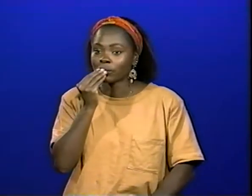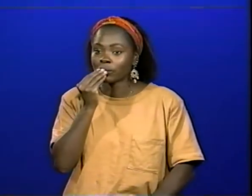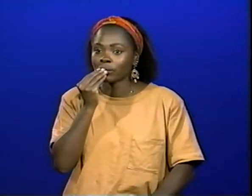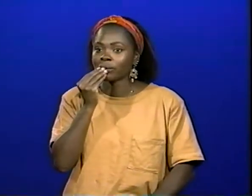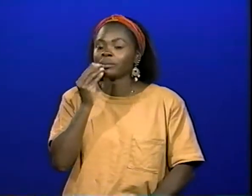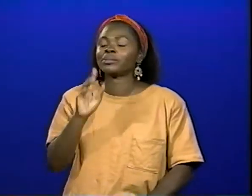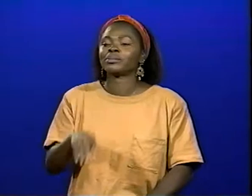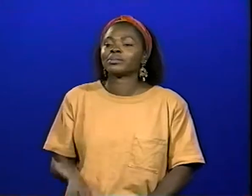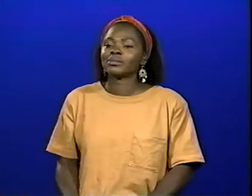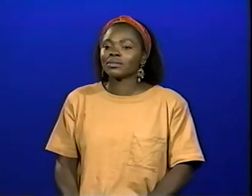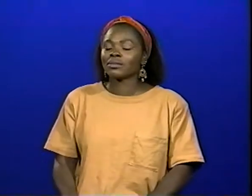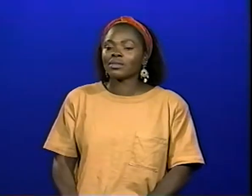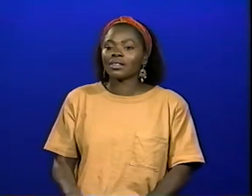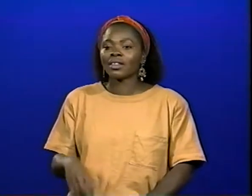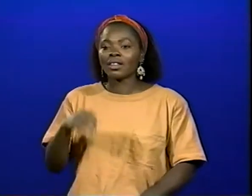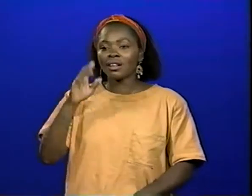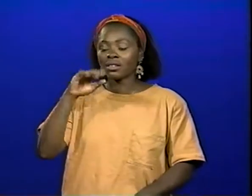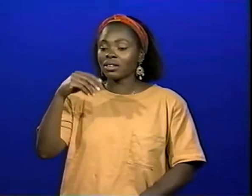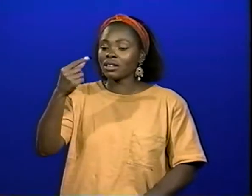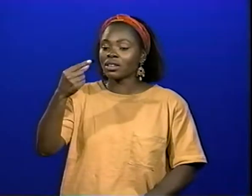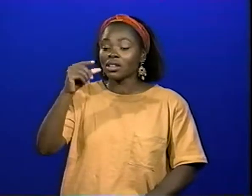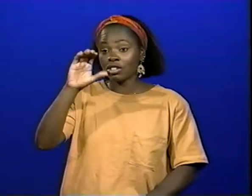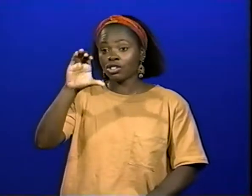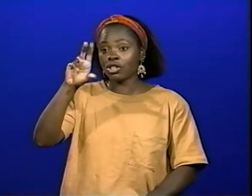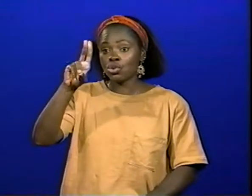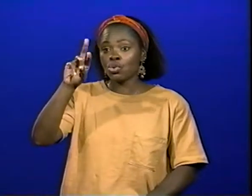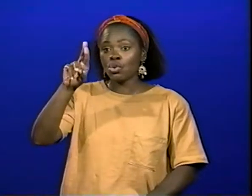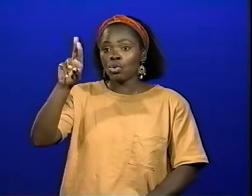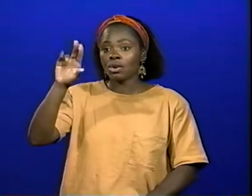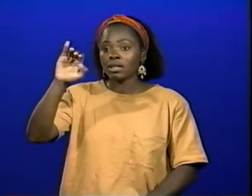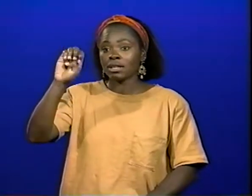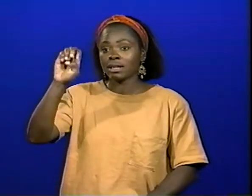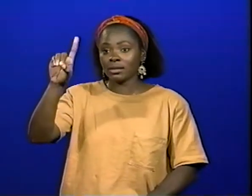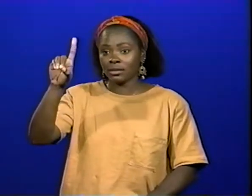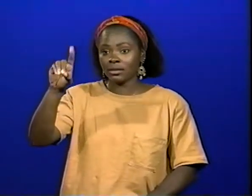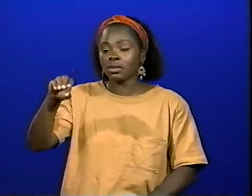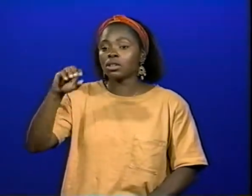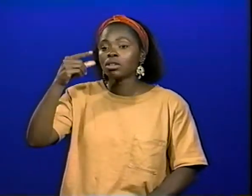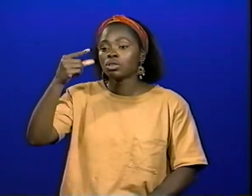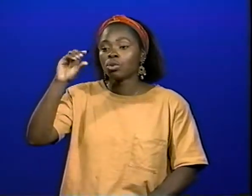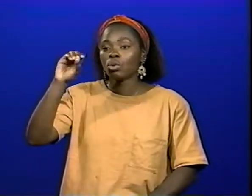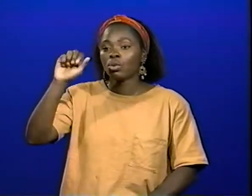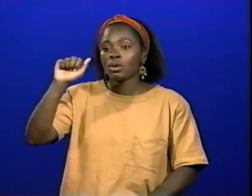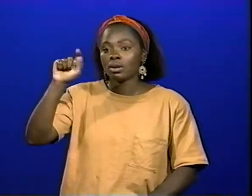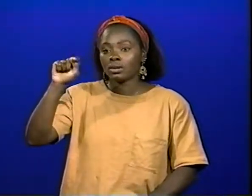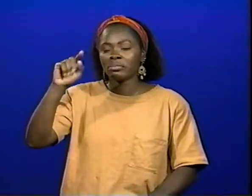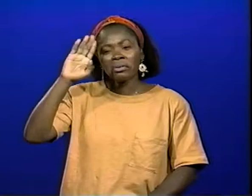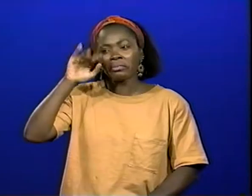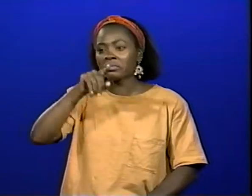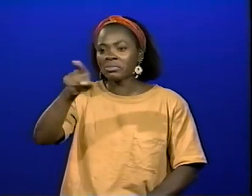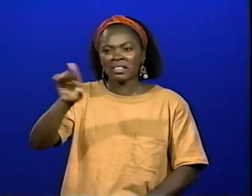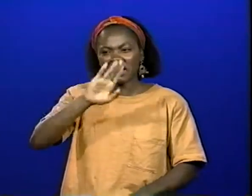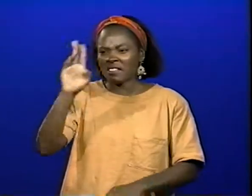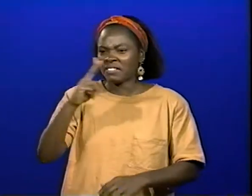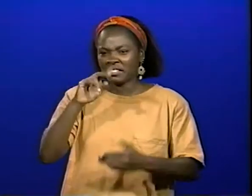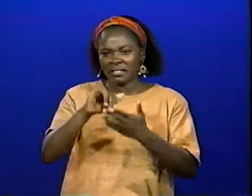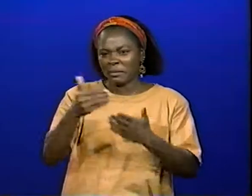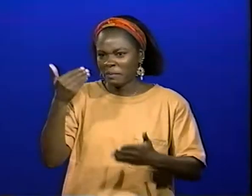and I'd like to talk about Jamaican food, in particular, a dish called curried goat. I know